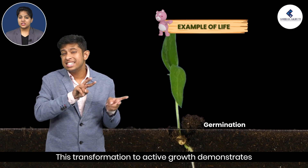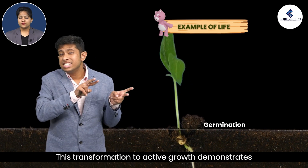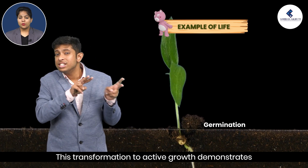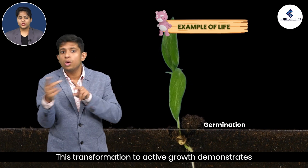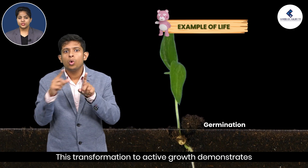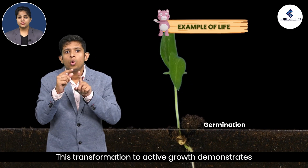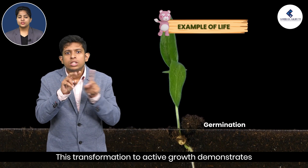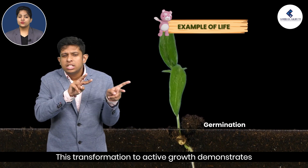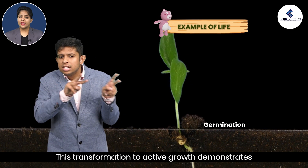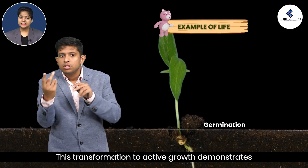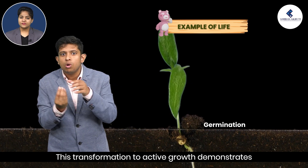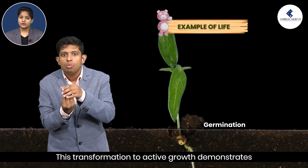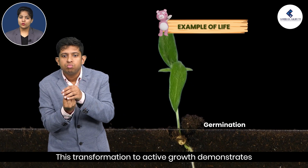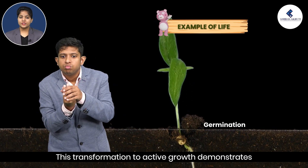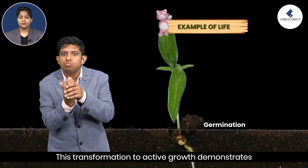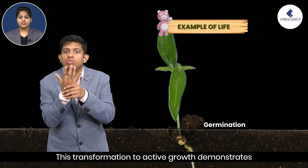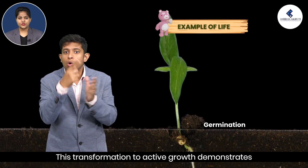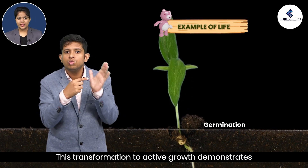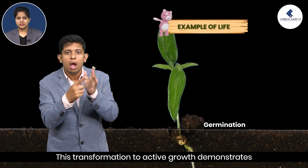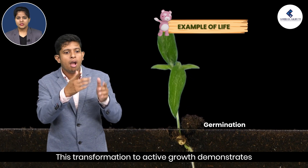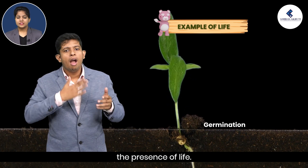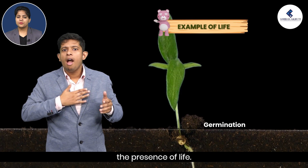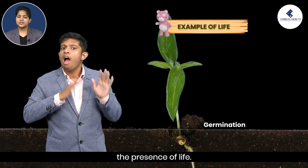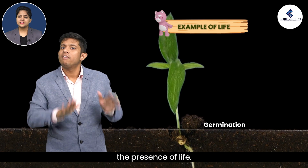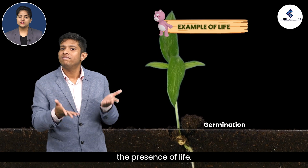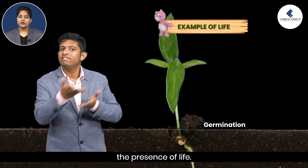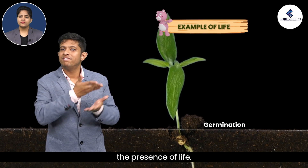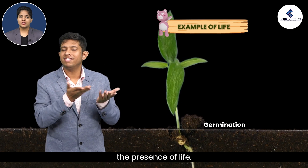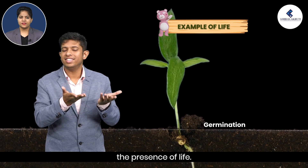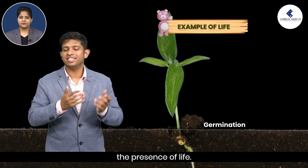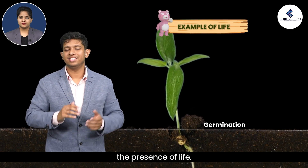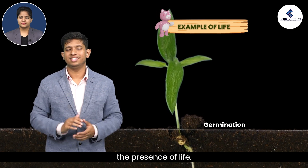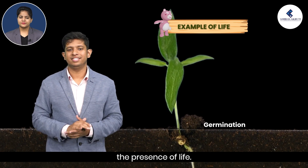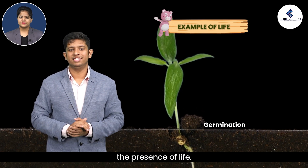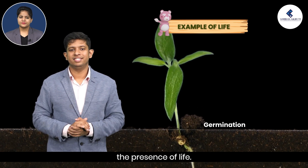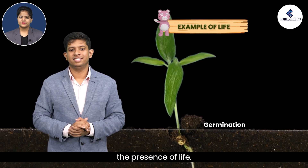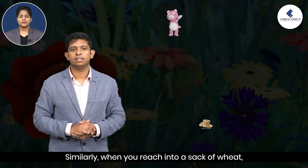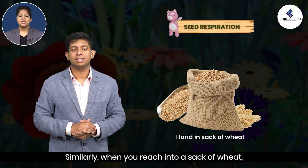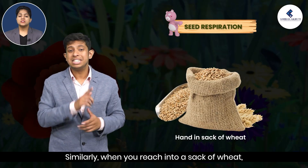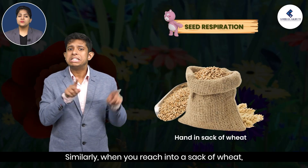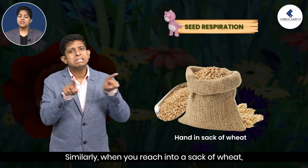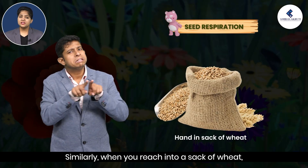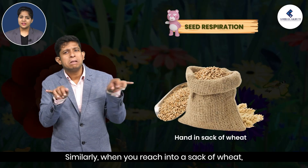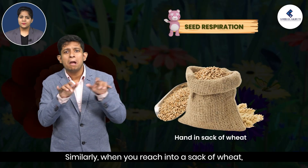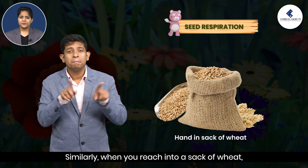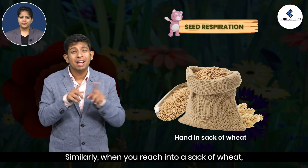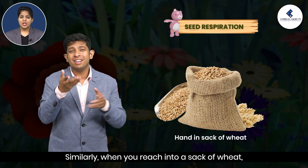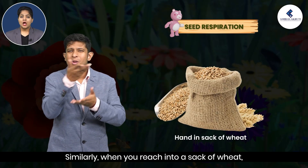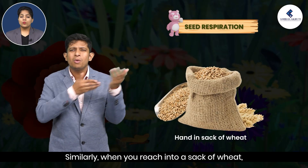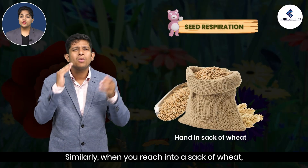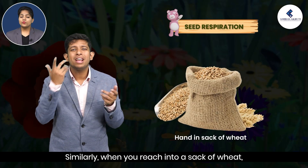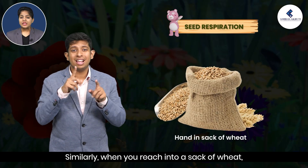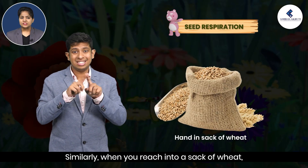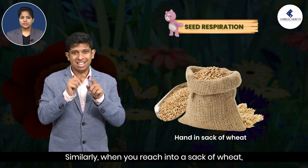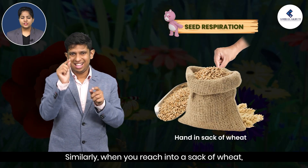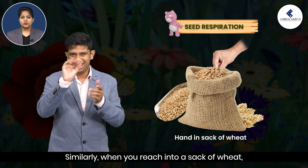This transformation to active growth demonstrates the presence of life. Similarly,